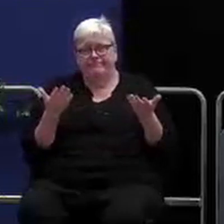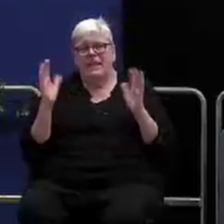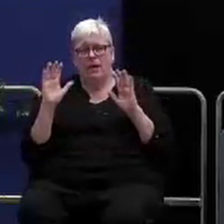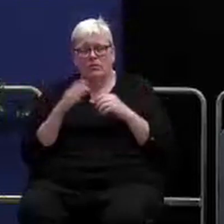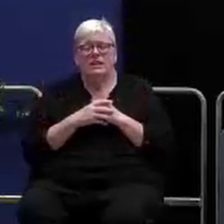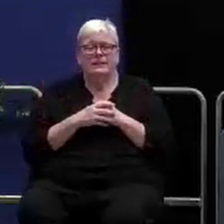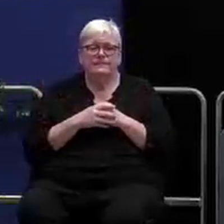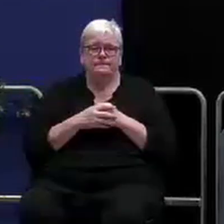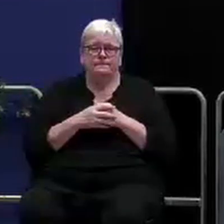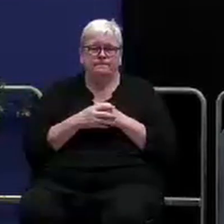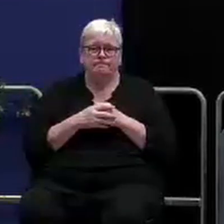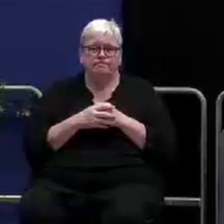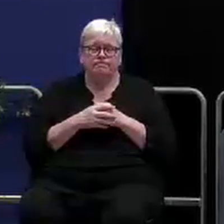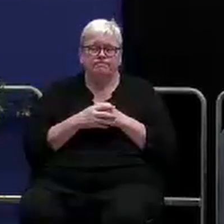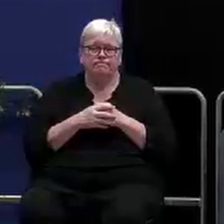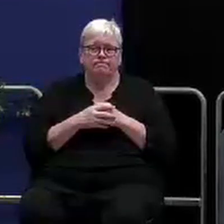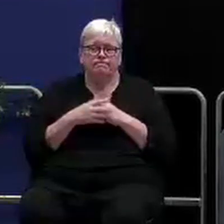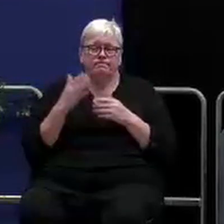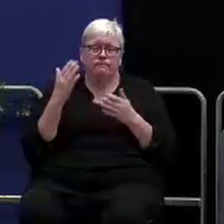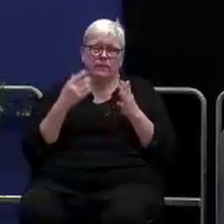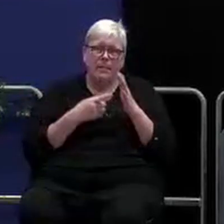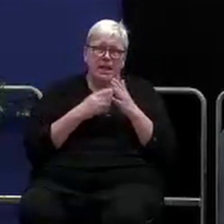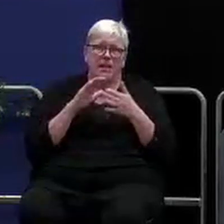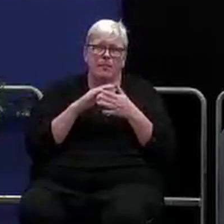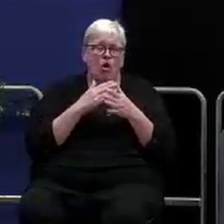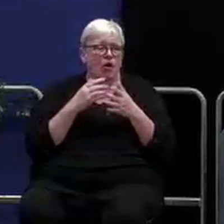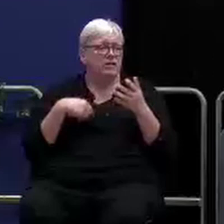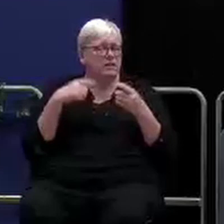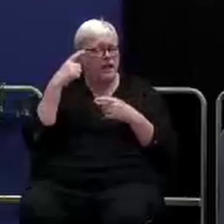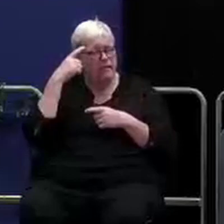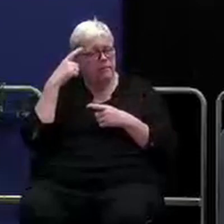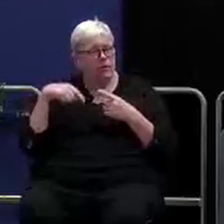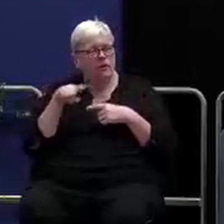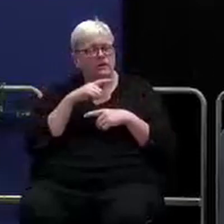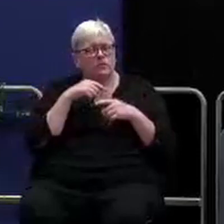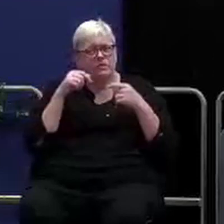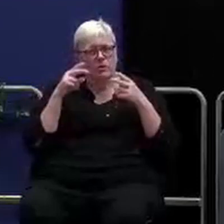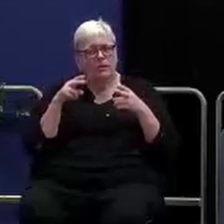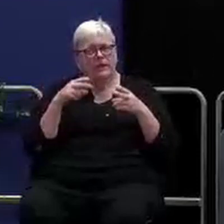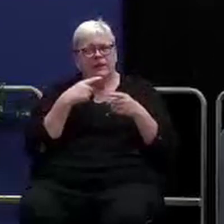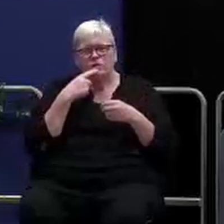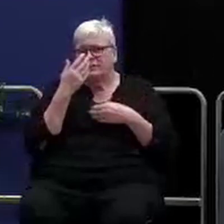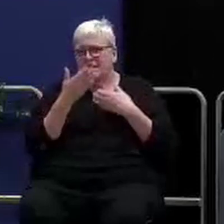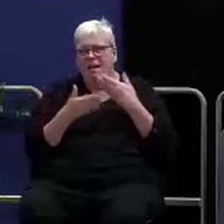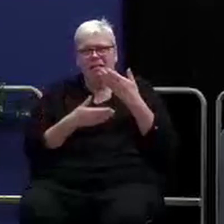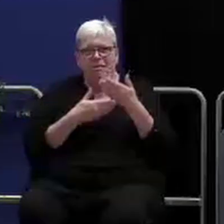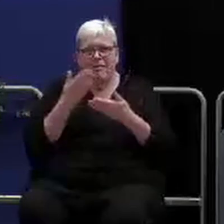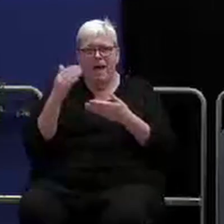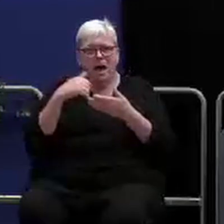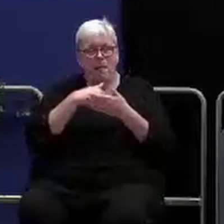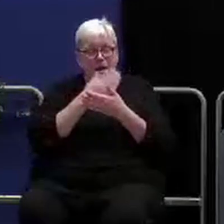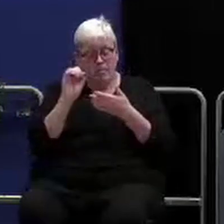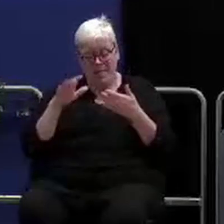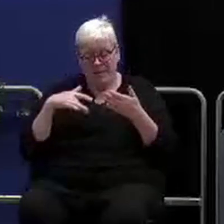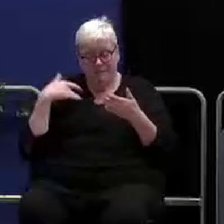two things. So it was mainly because I thought that was a way to tell that aspect. The other